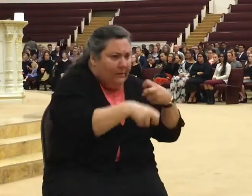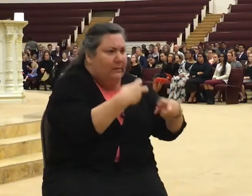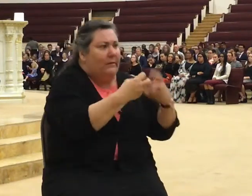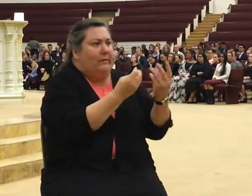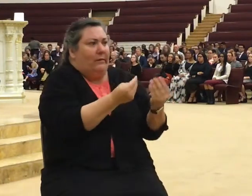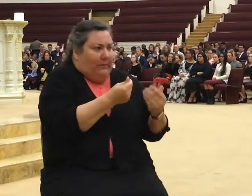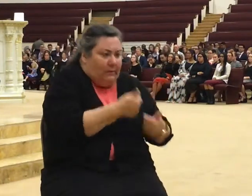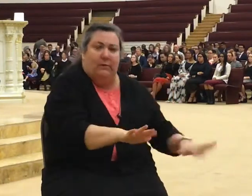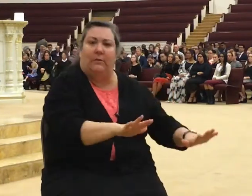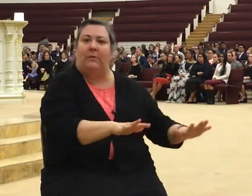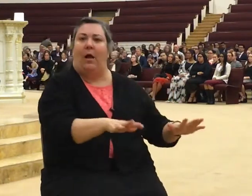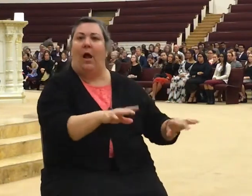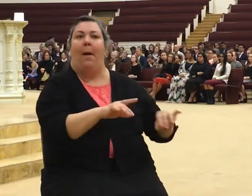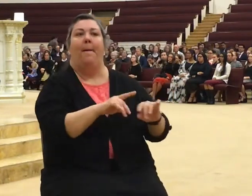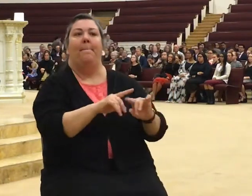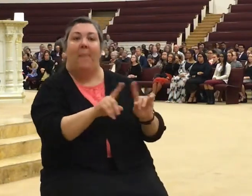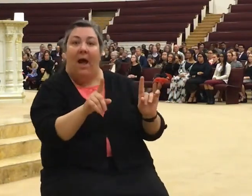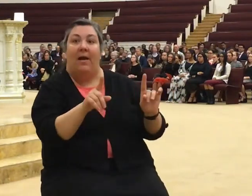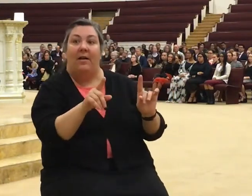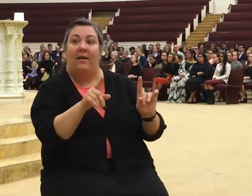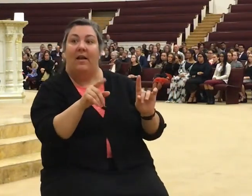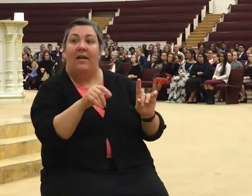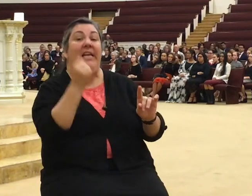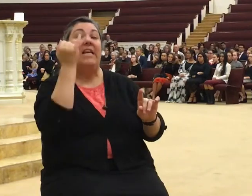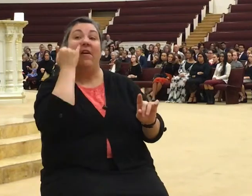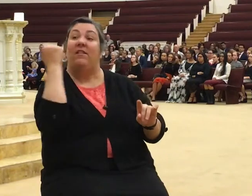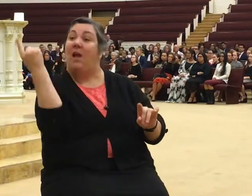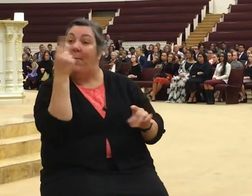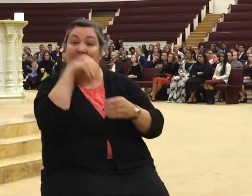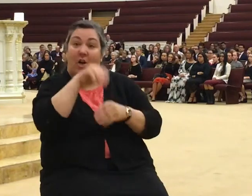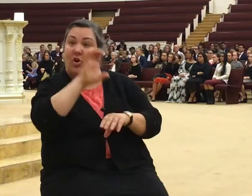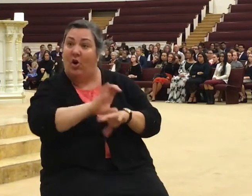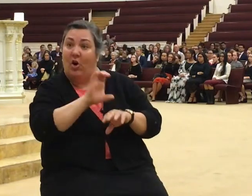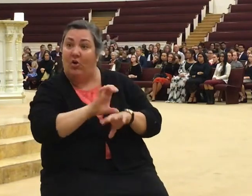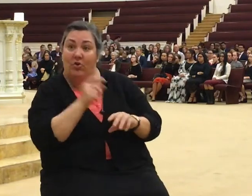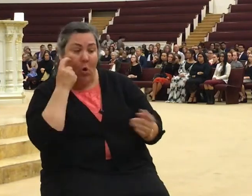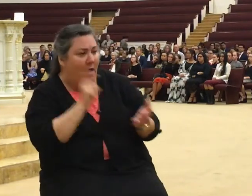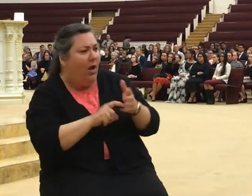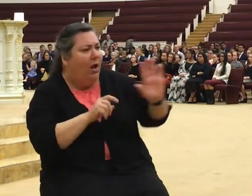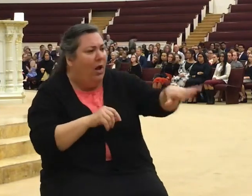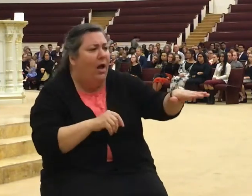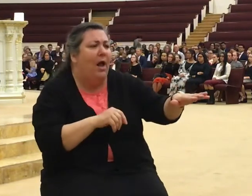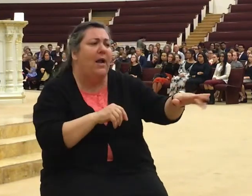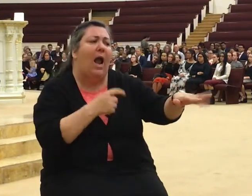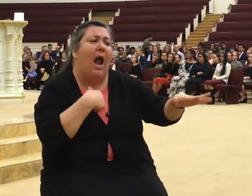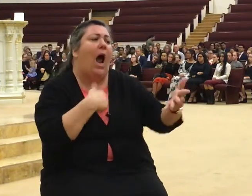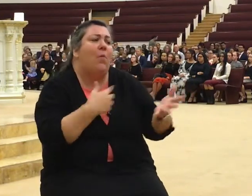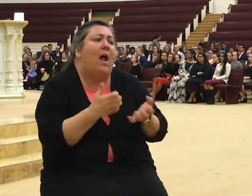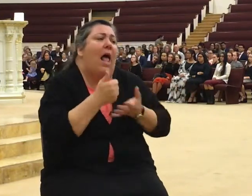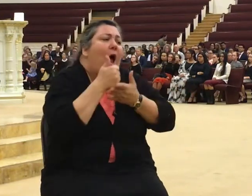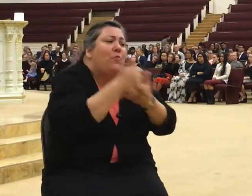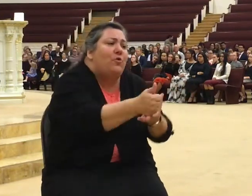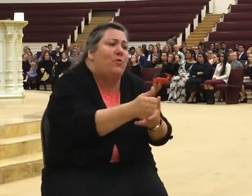up to a young man and saying, hey, buddy, I want to help you get through this. That's the wrong